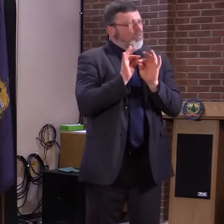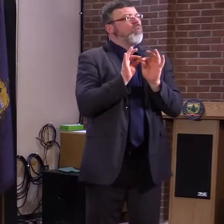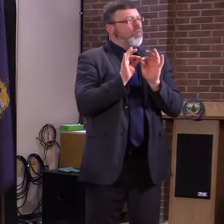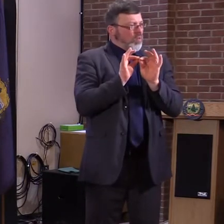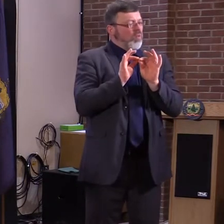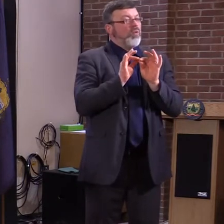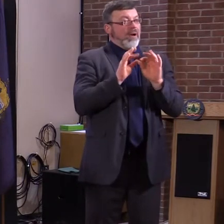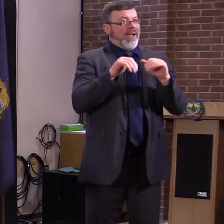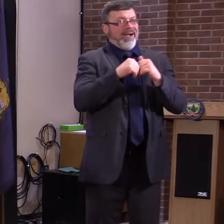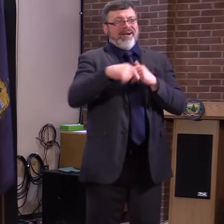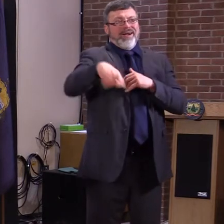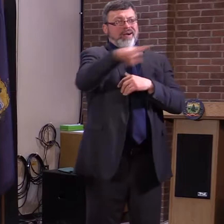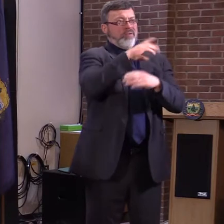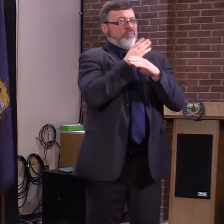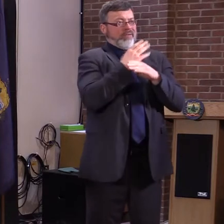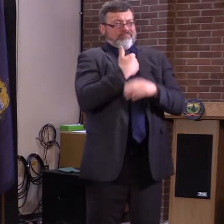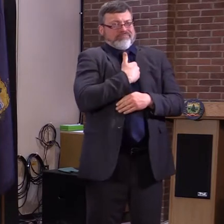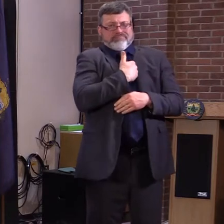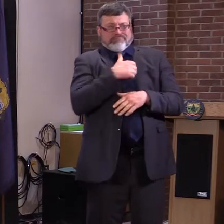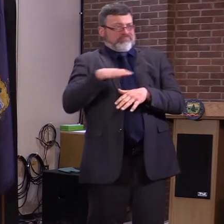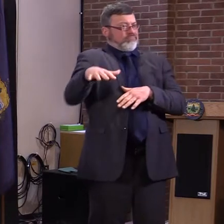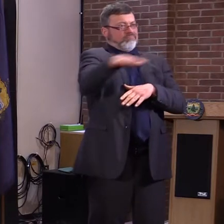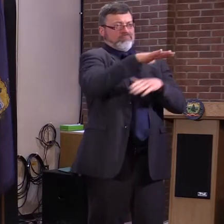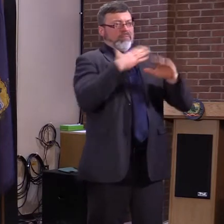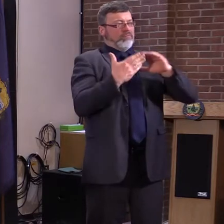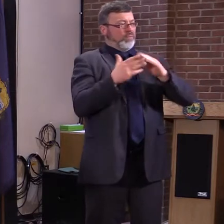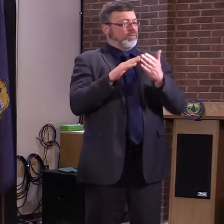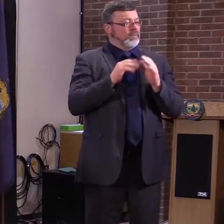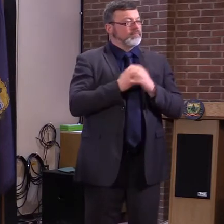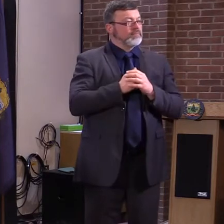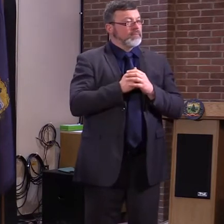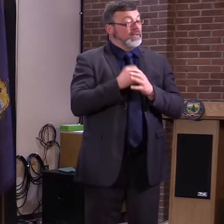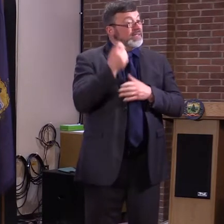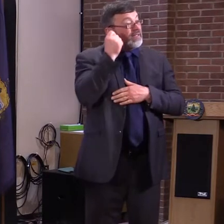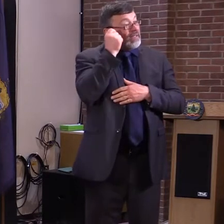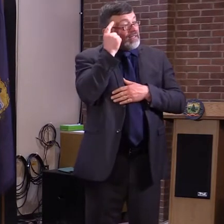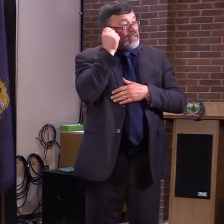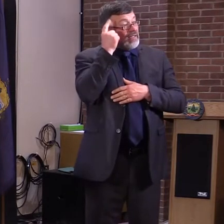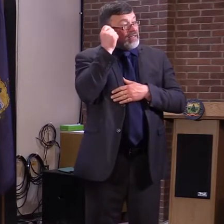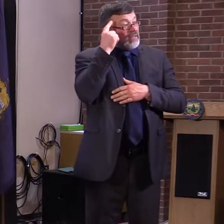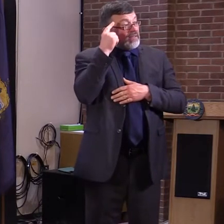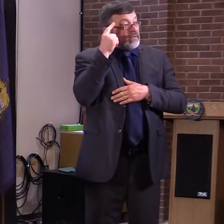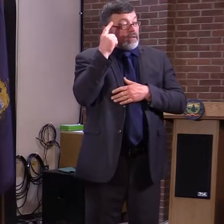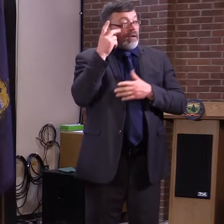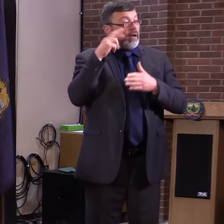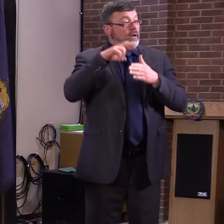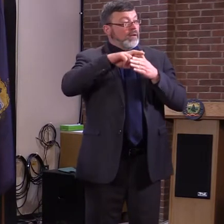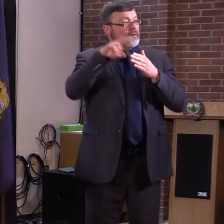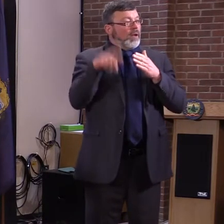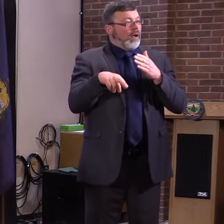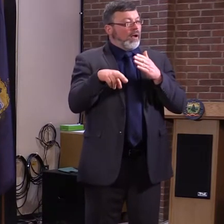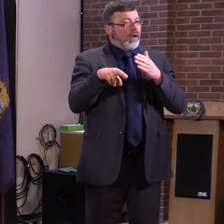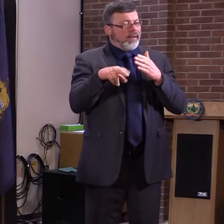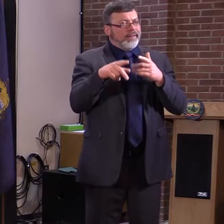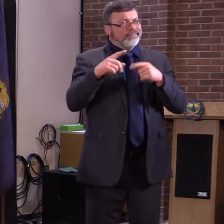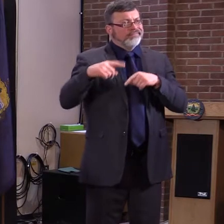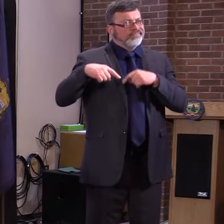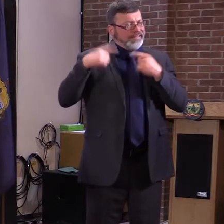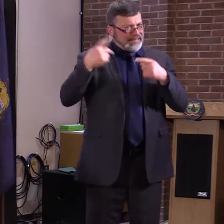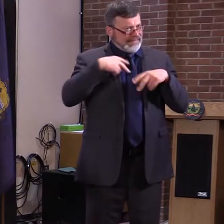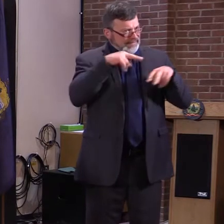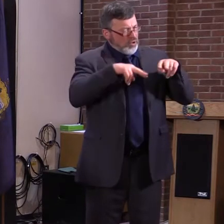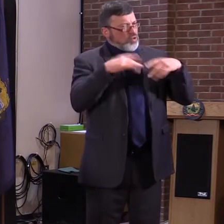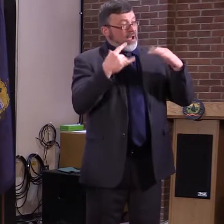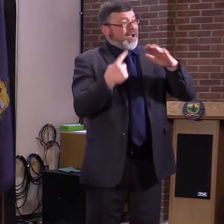COVID, but they have come at a cost. Increased isolation, challenges in accessing timely